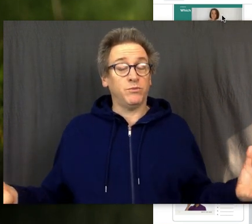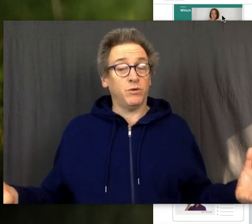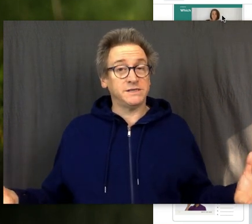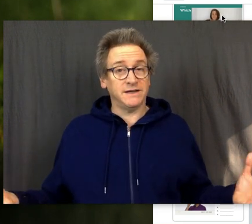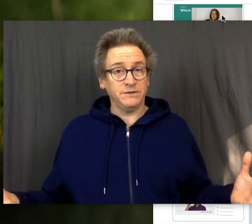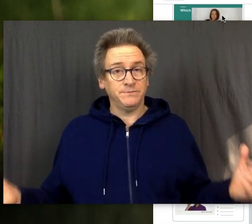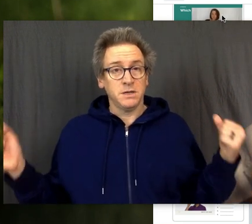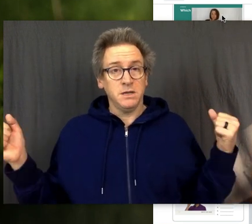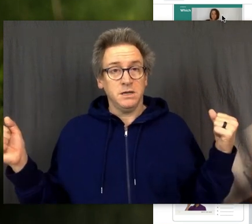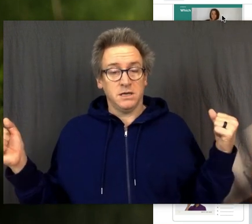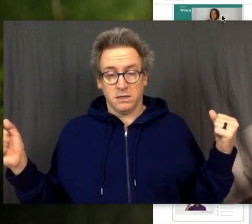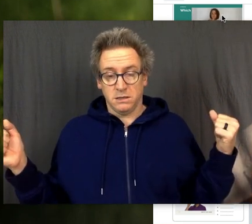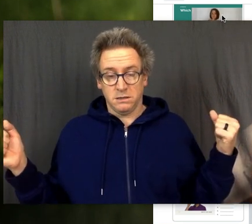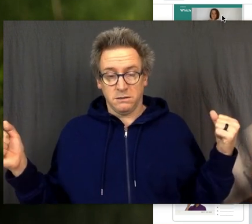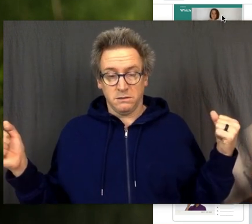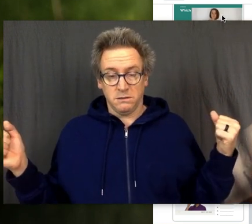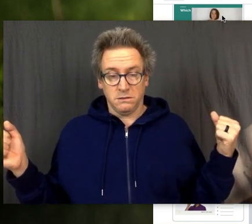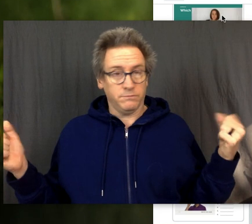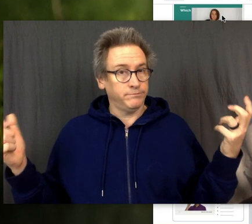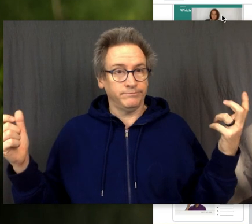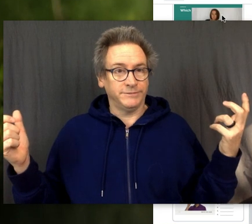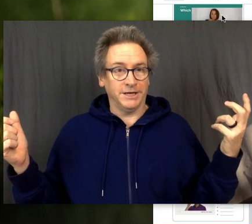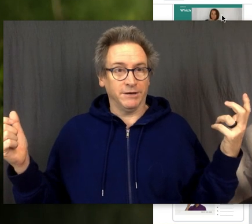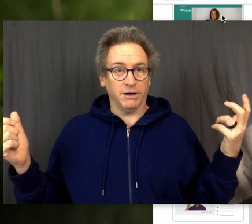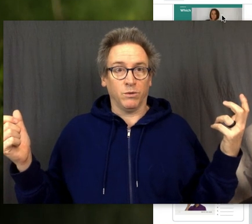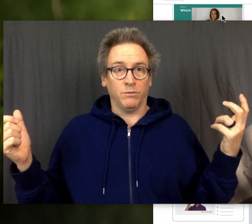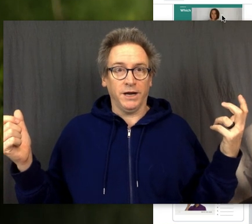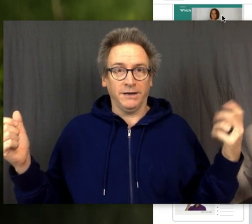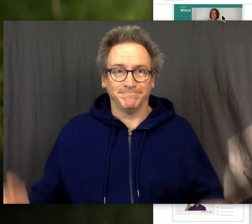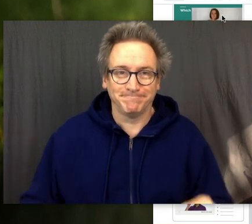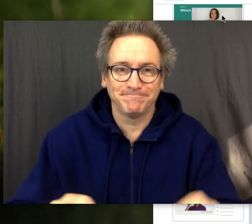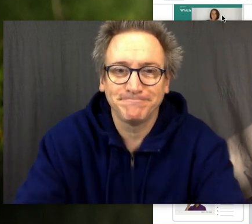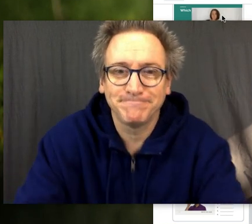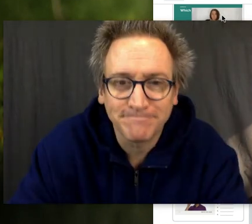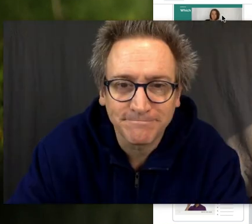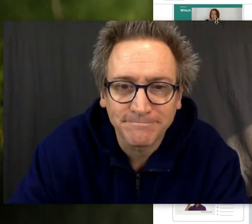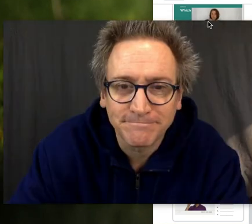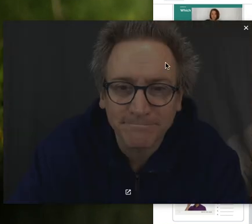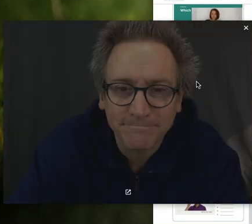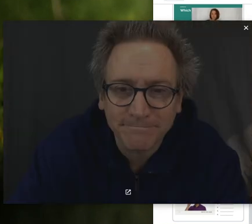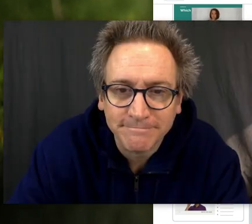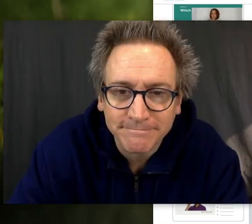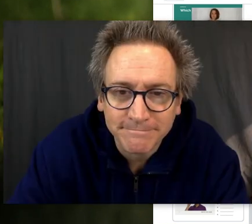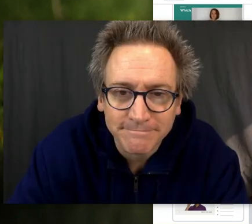that's 1.7. Get ready for 1.8.